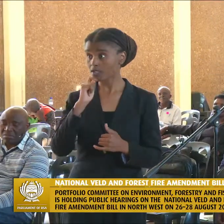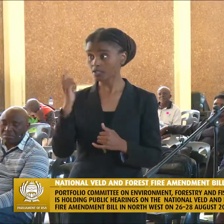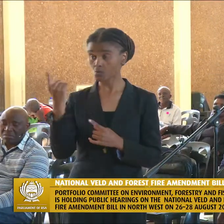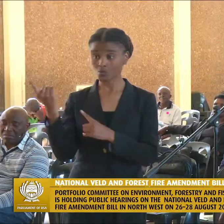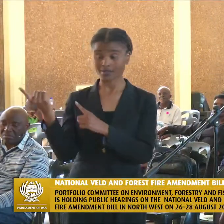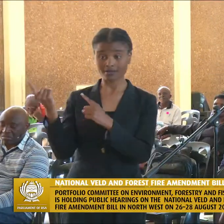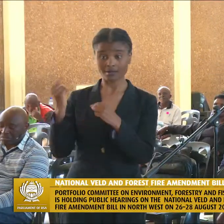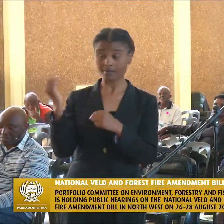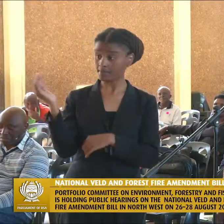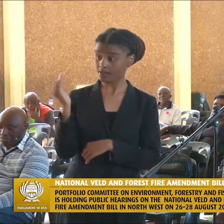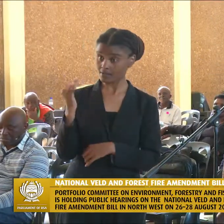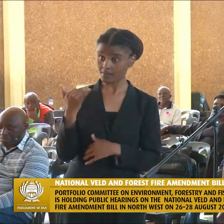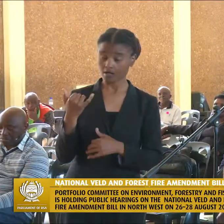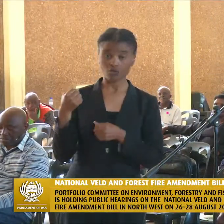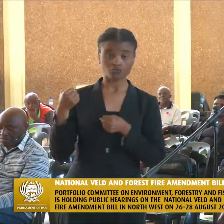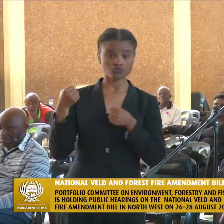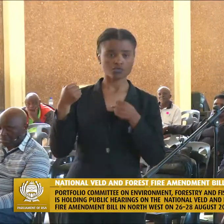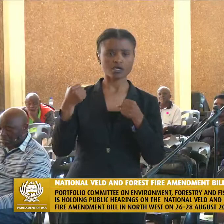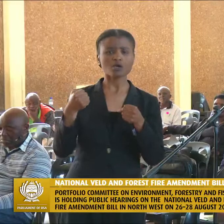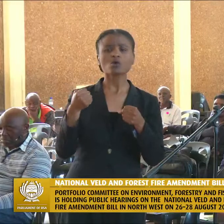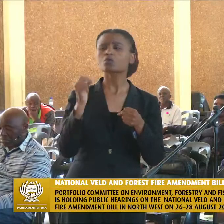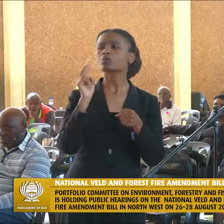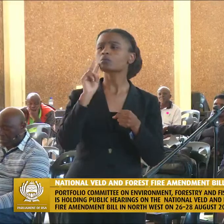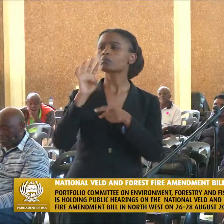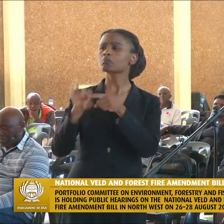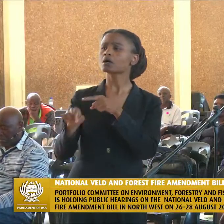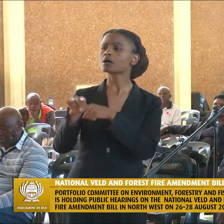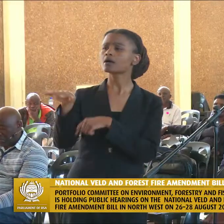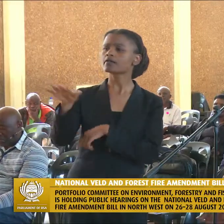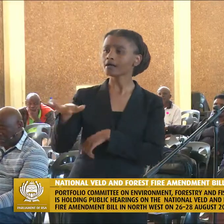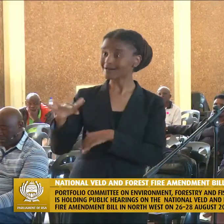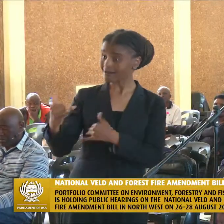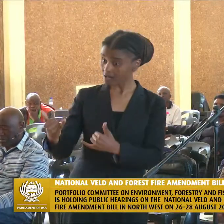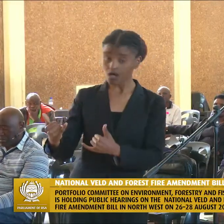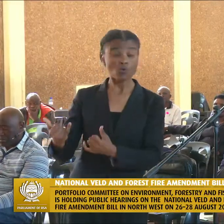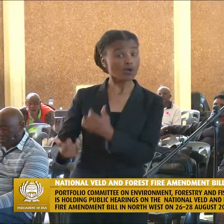there is another area which is already bending as we speak